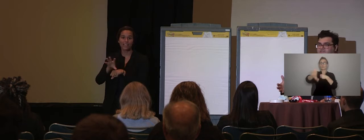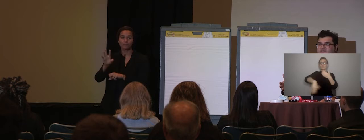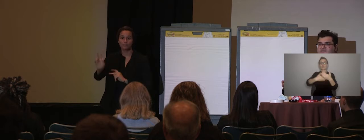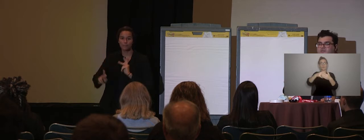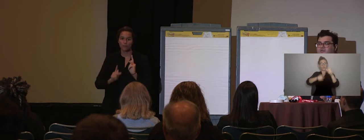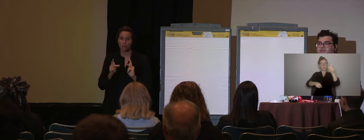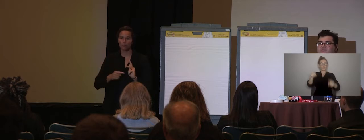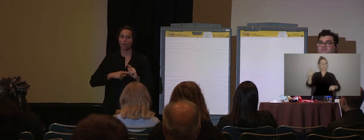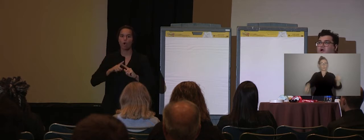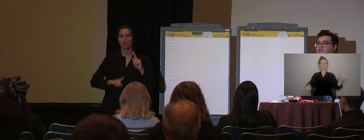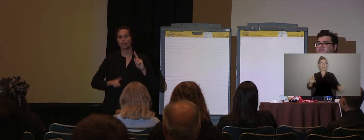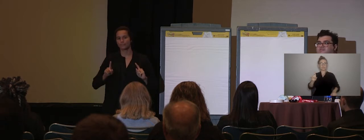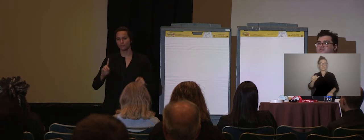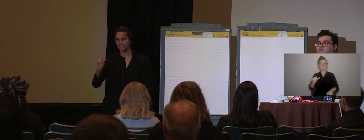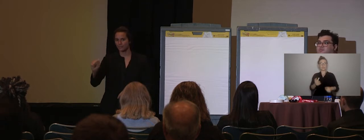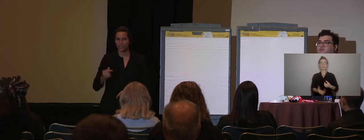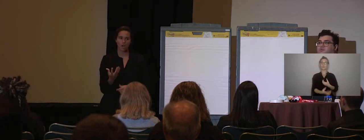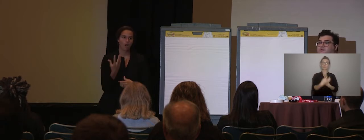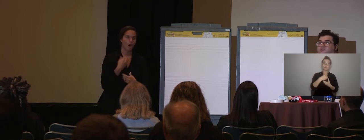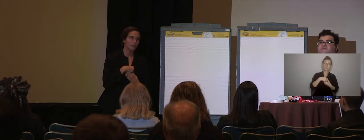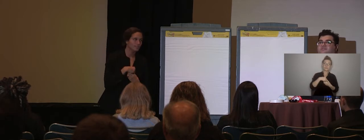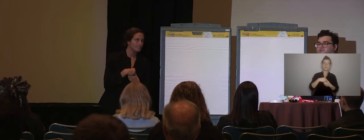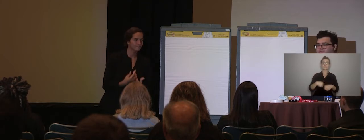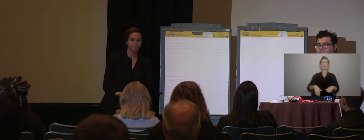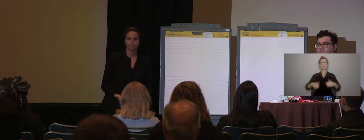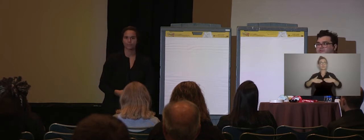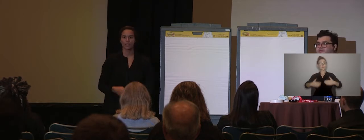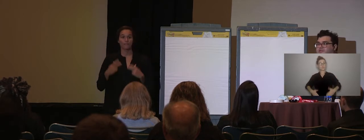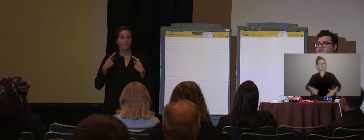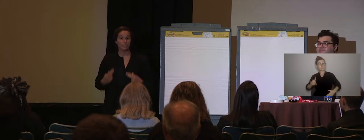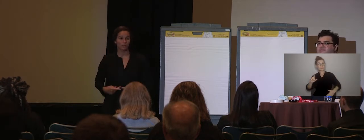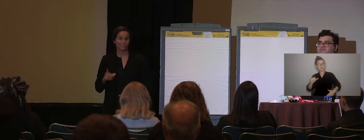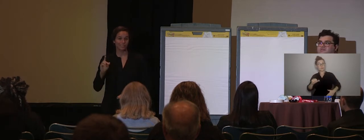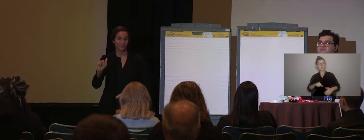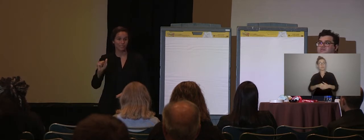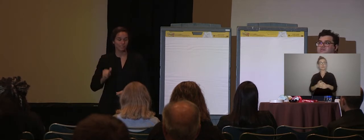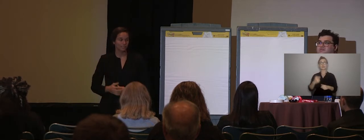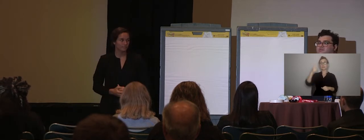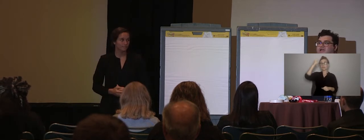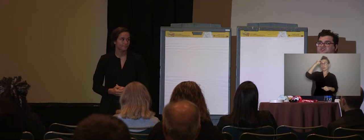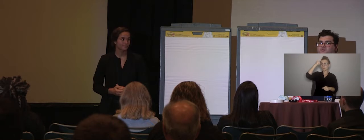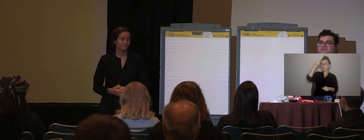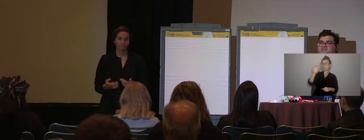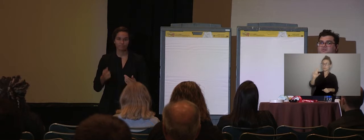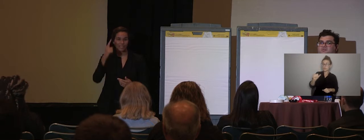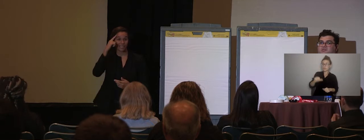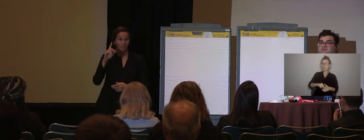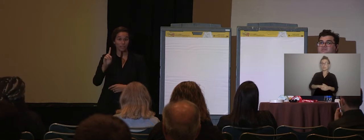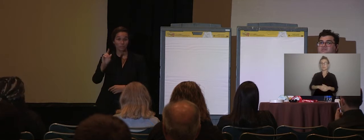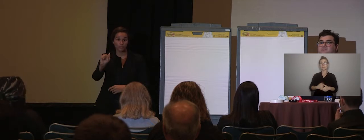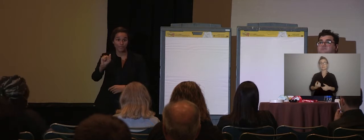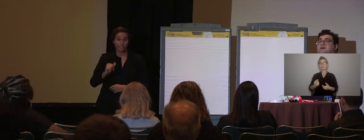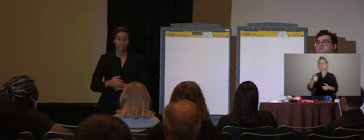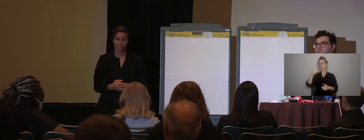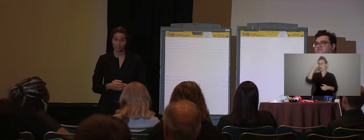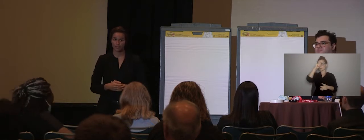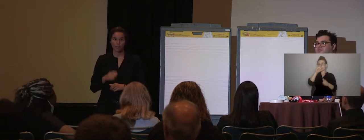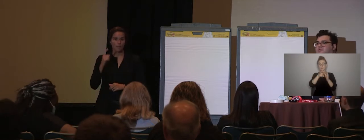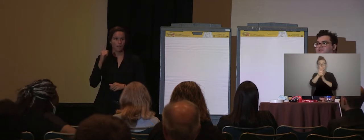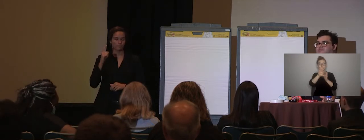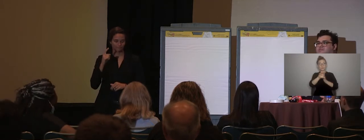all kinds of disabilities, from autism to physical disabilities, intellectual disabilities,